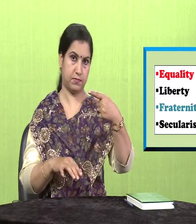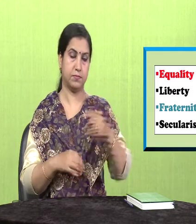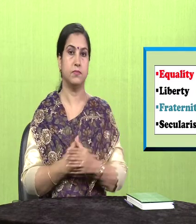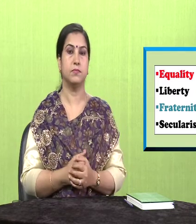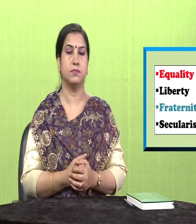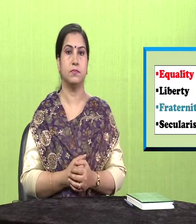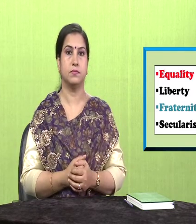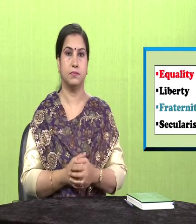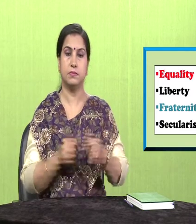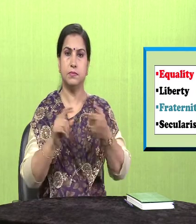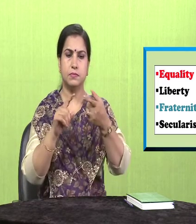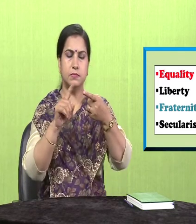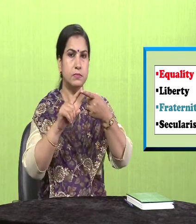Second is liberty.